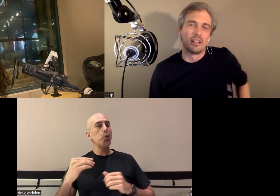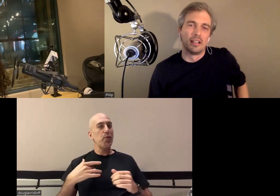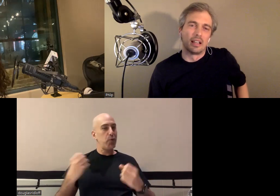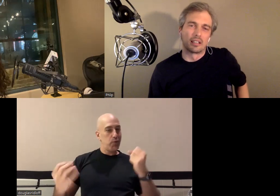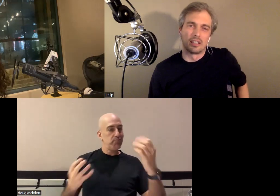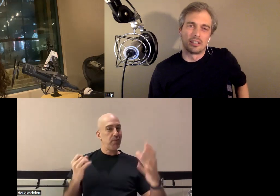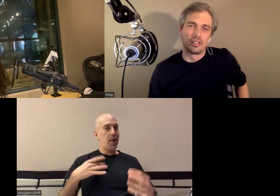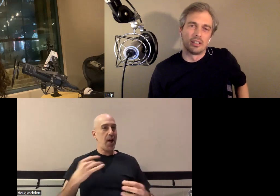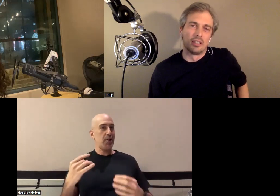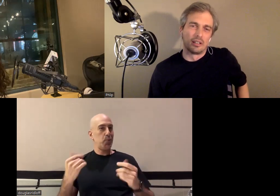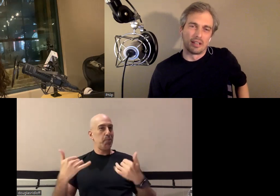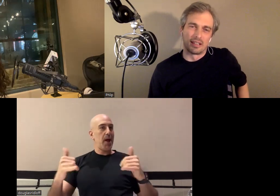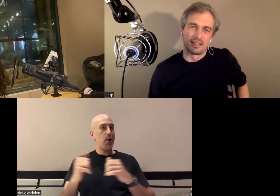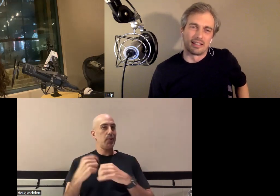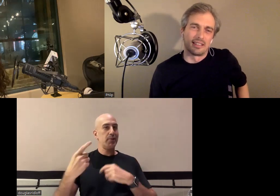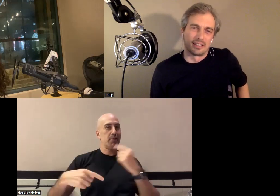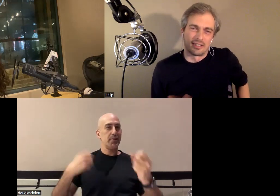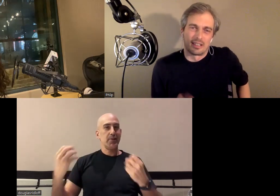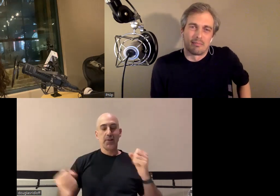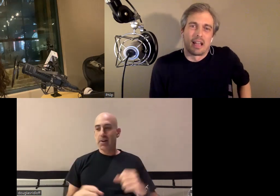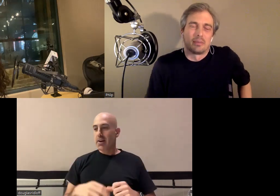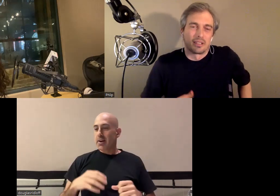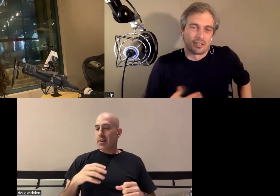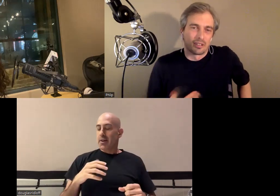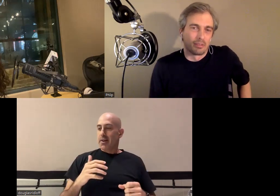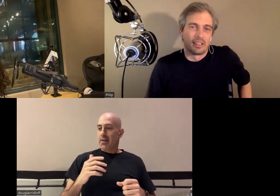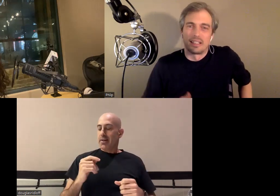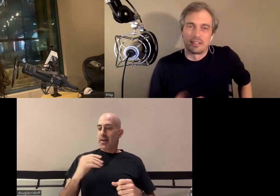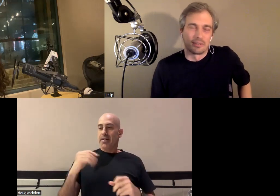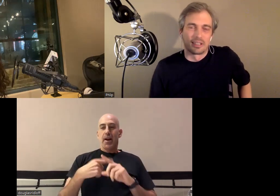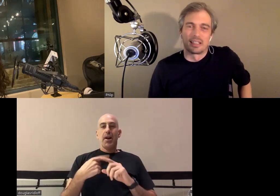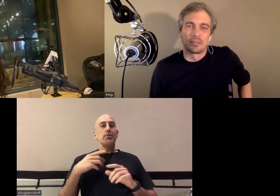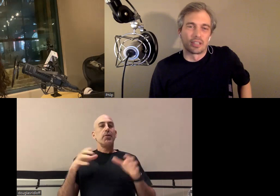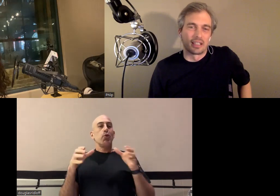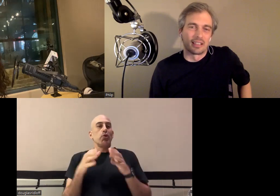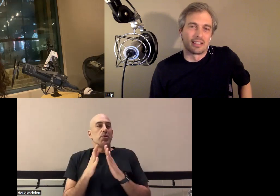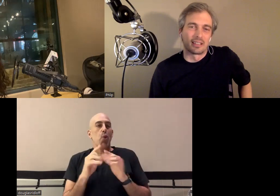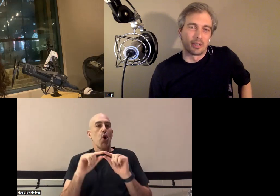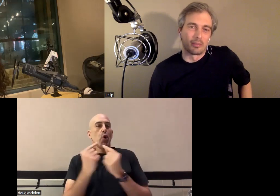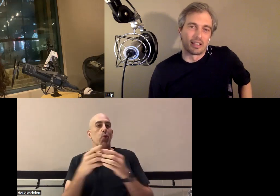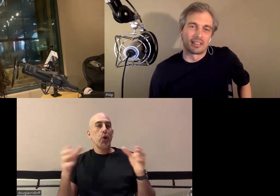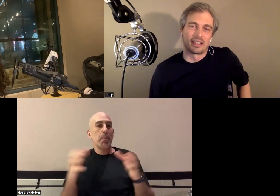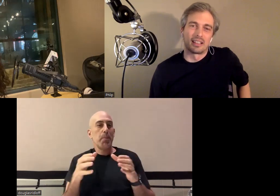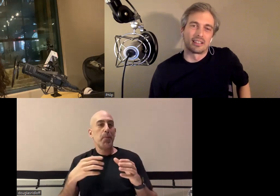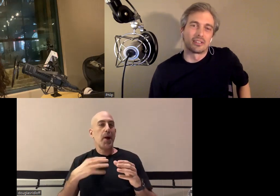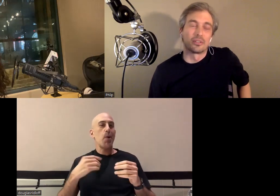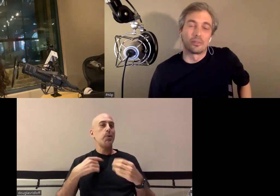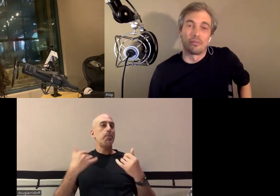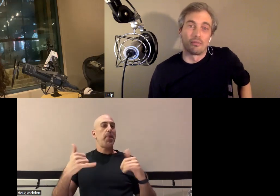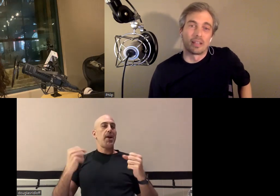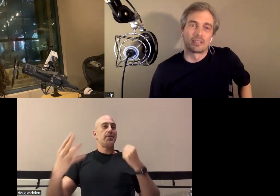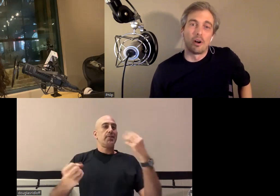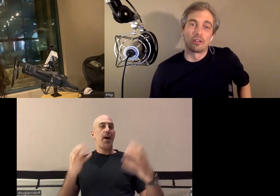fourth year at college, when it started to come back to me. I started to play with sign language again and experiment.